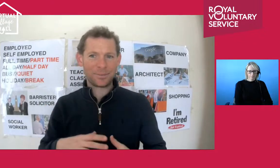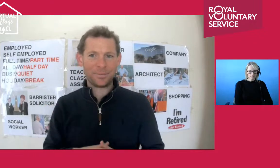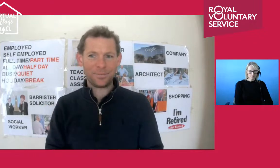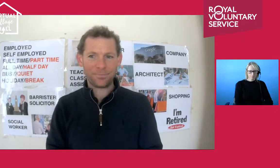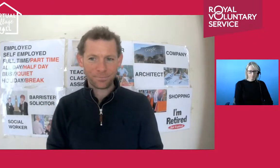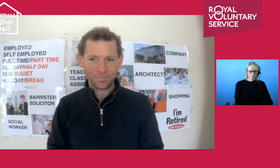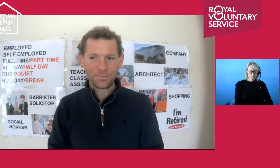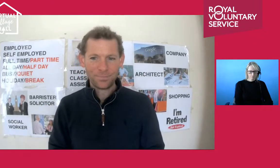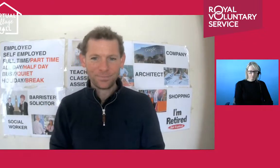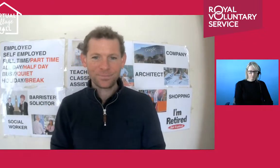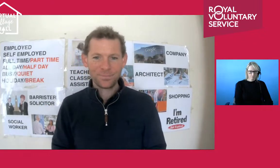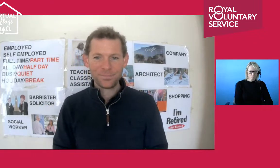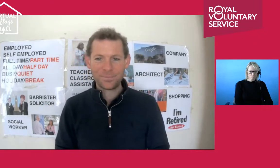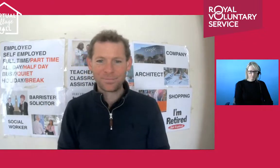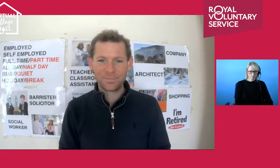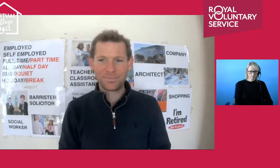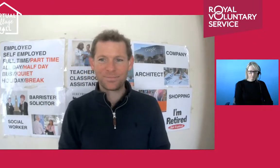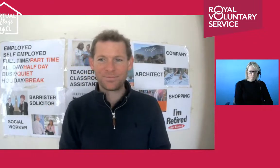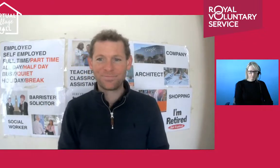Break.